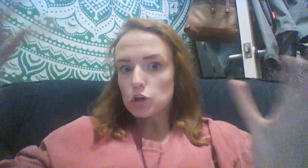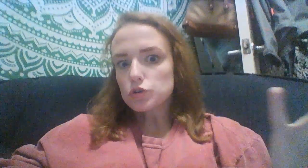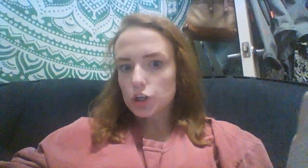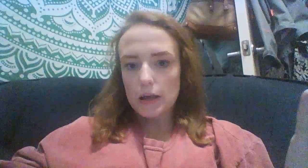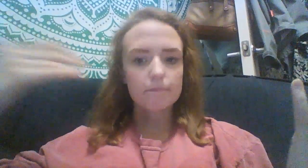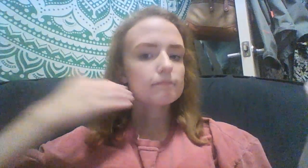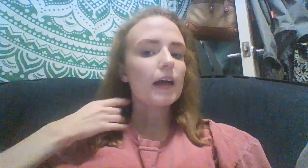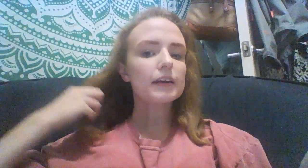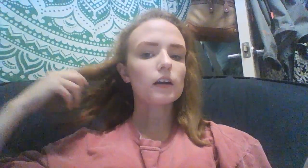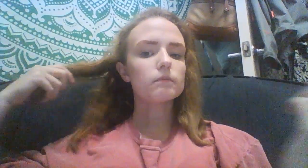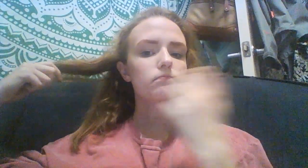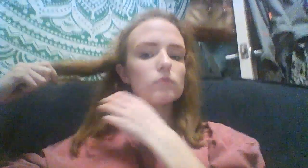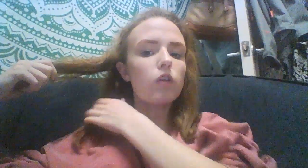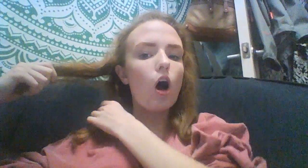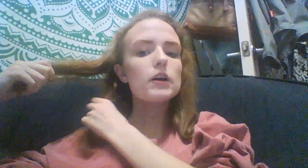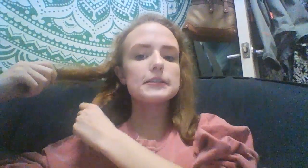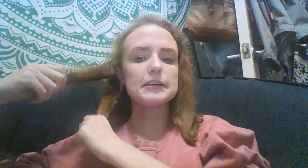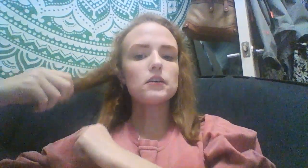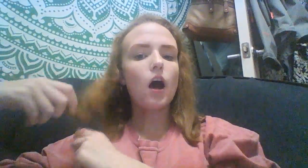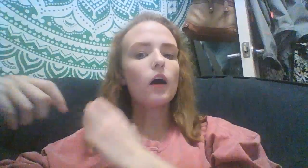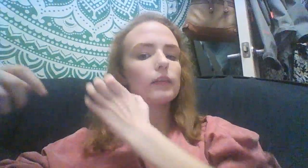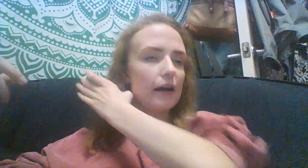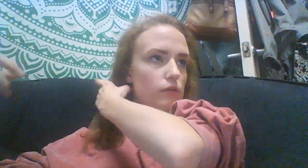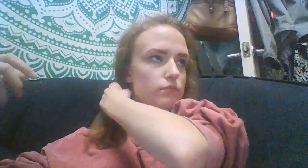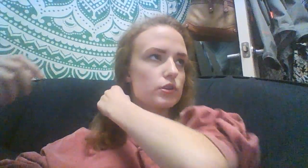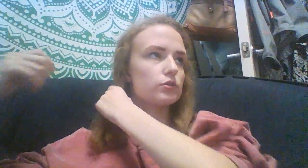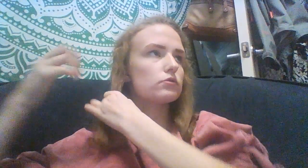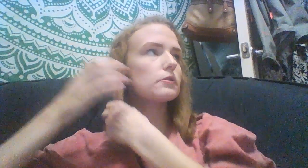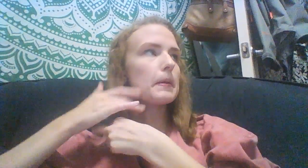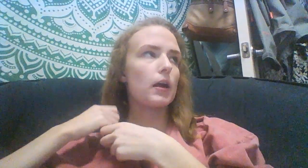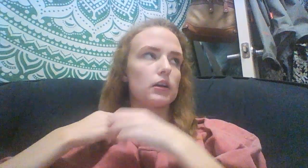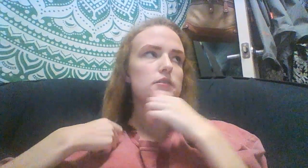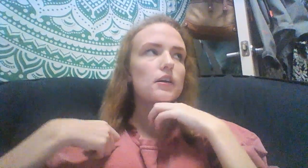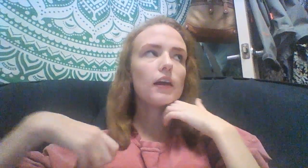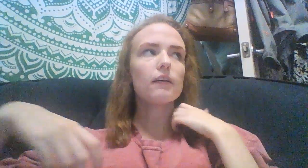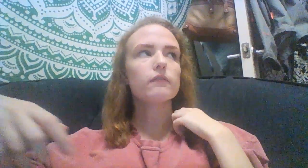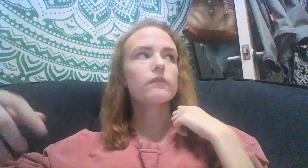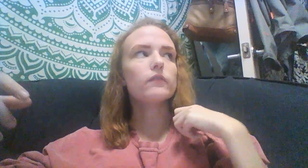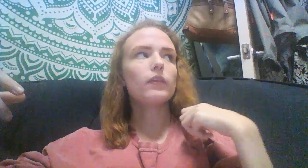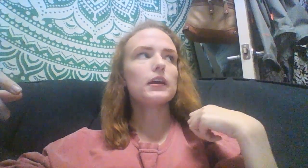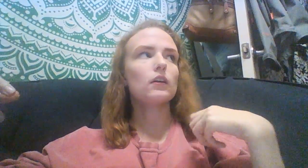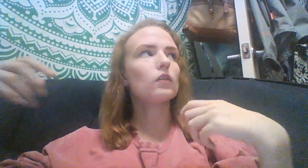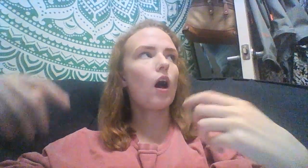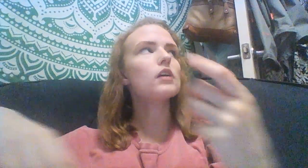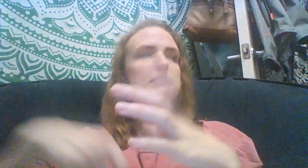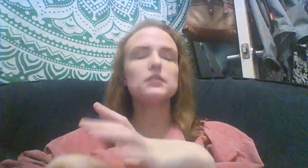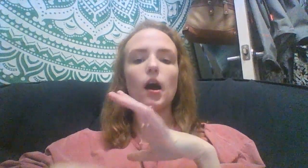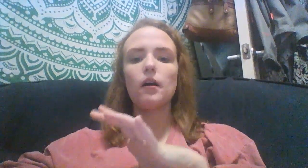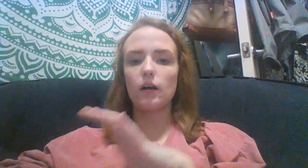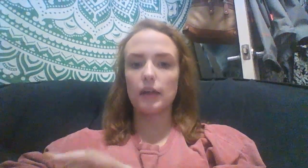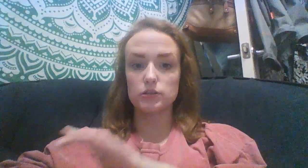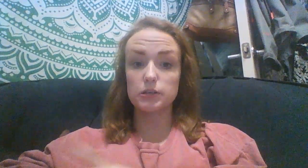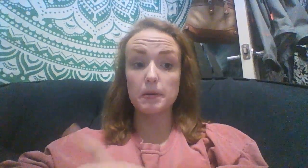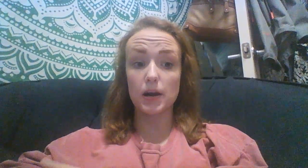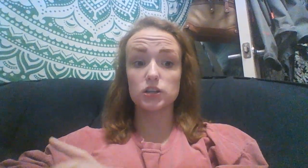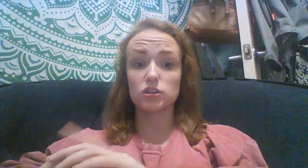just couldn't. Like, laws did not allow you to be married laws did not allow you to be married to